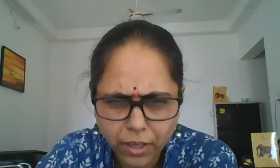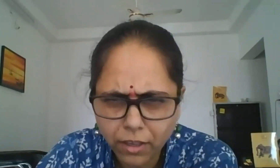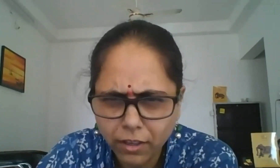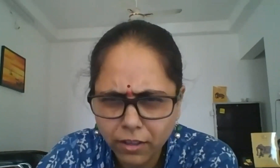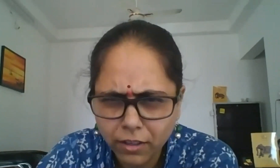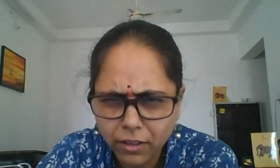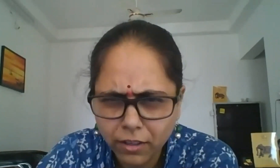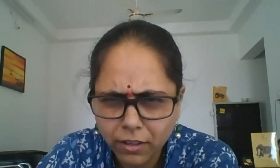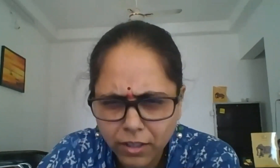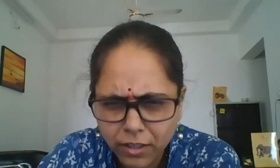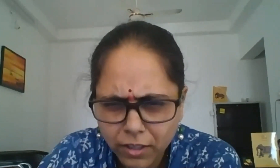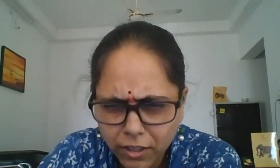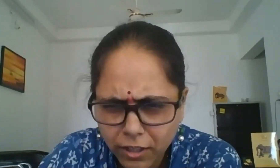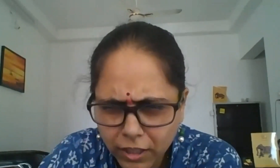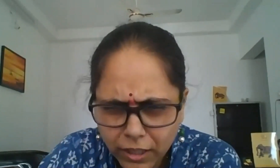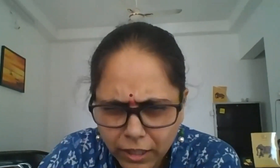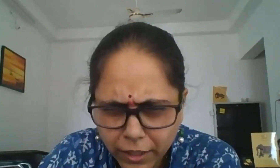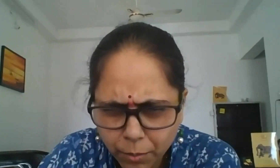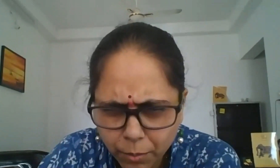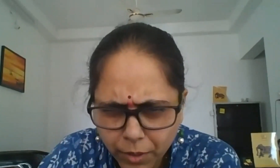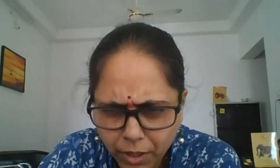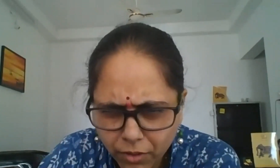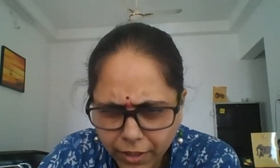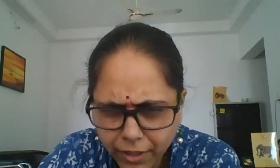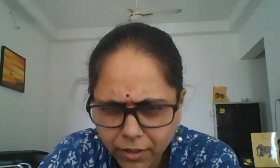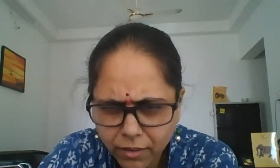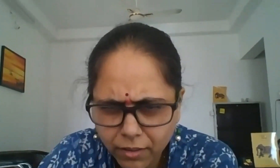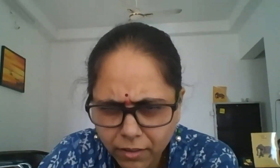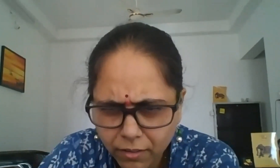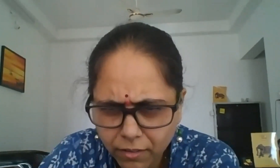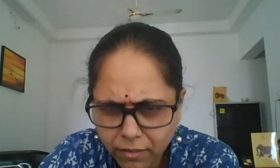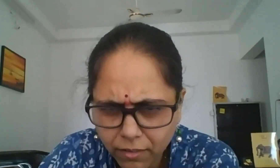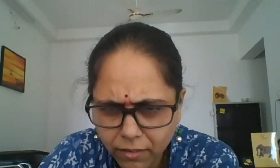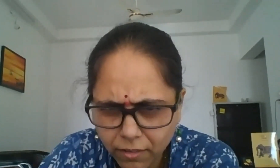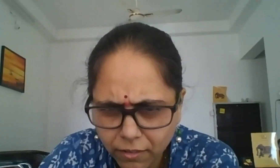Okay. Let me try.